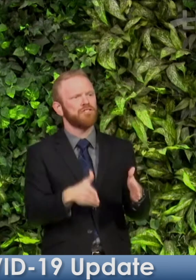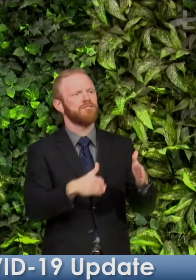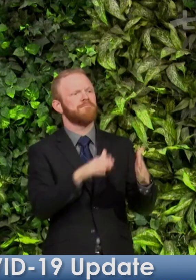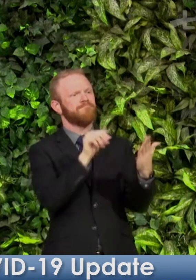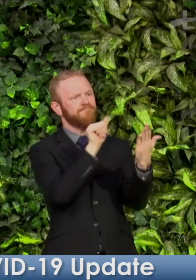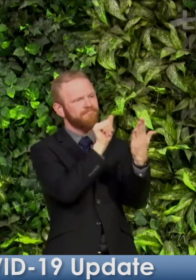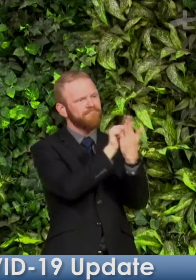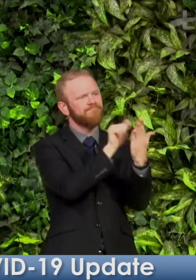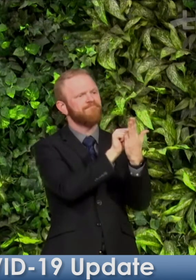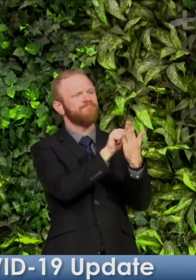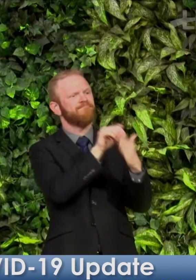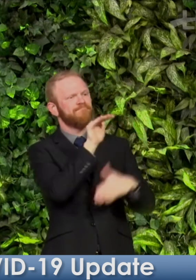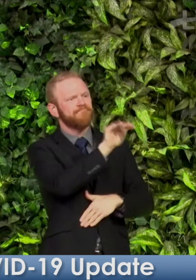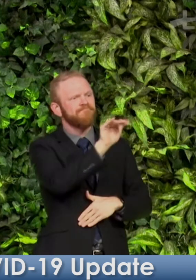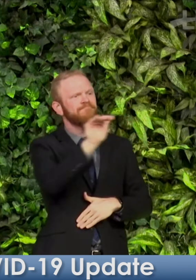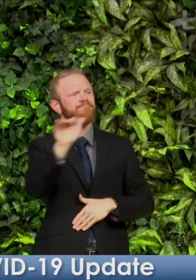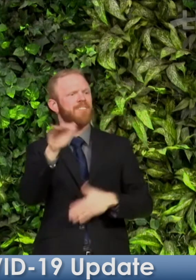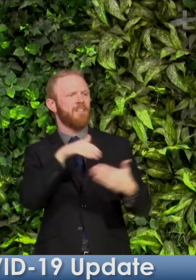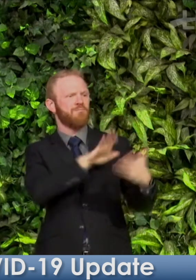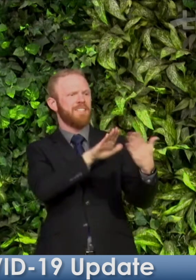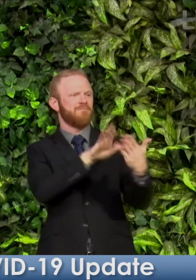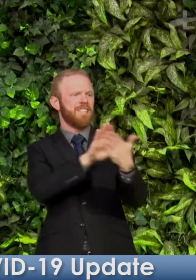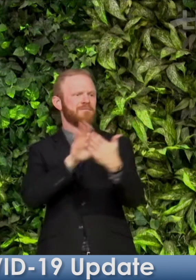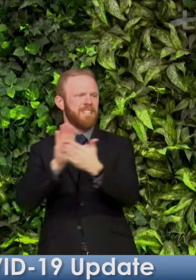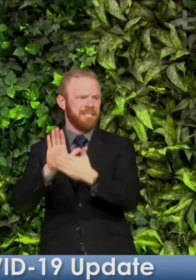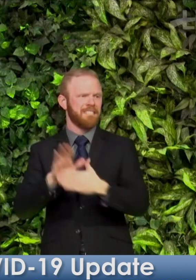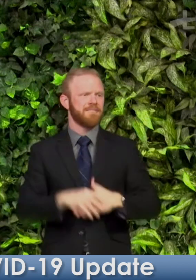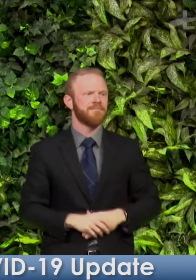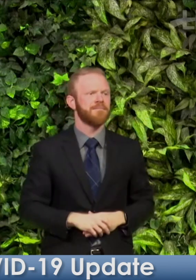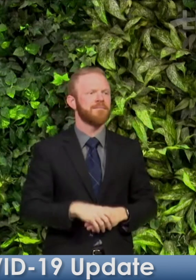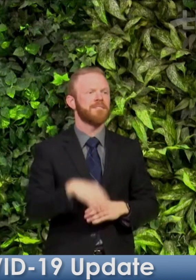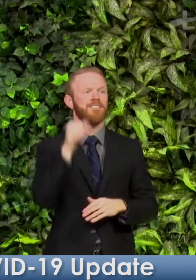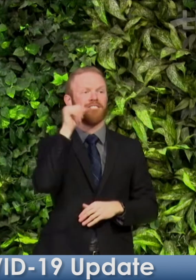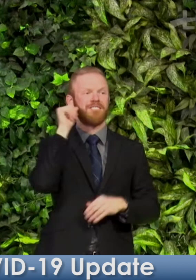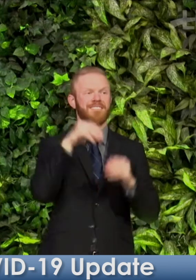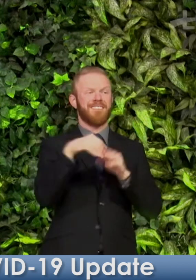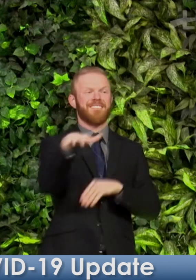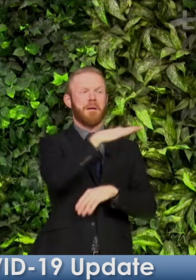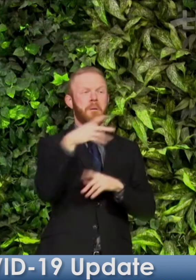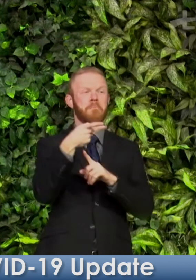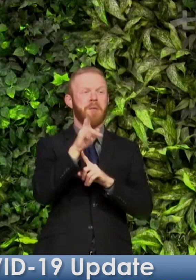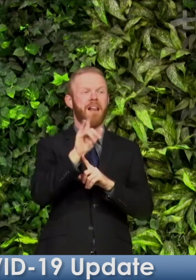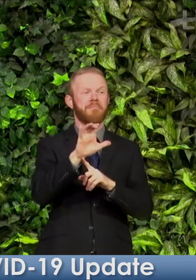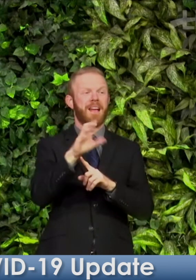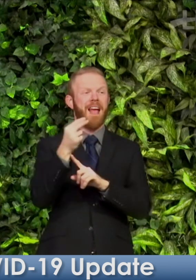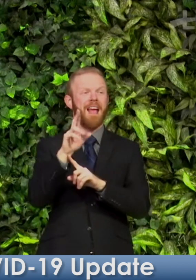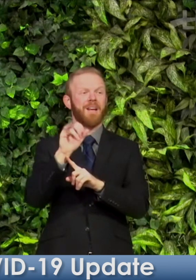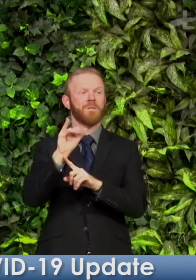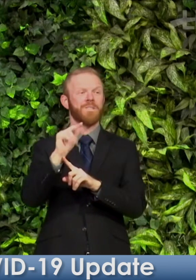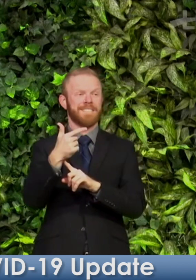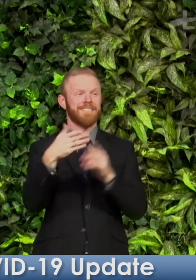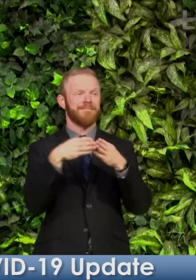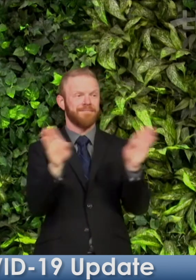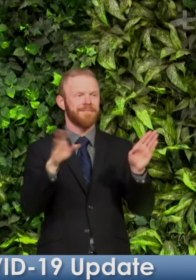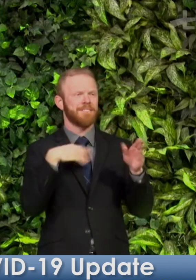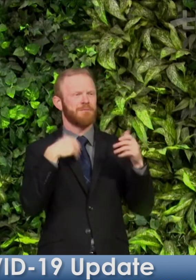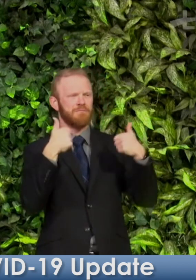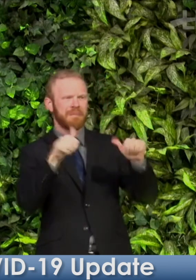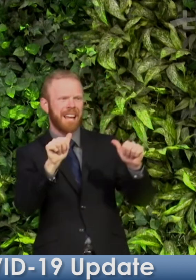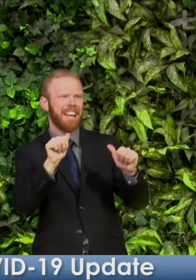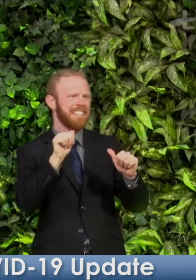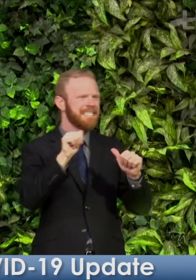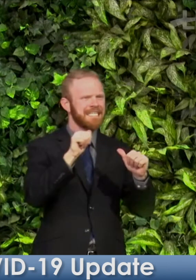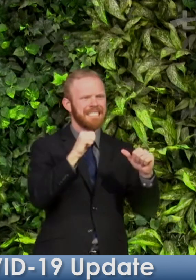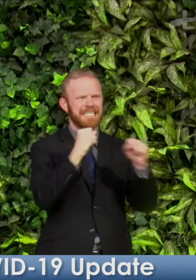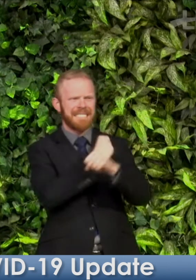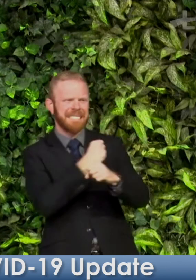biggest issues yesterday in that public housing site was trying to combat all the misinformation about what these